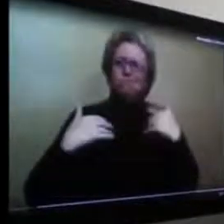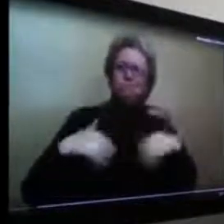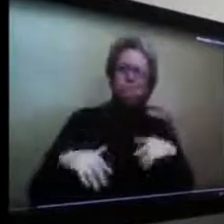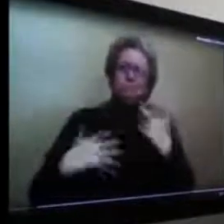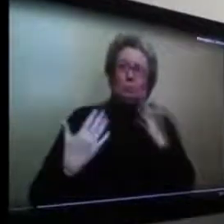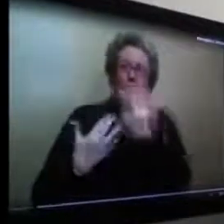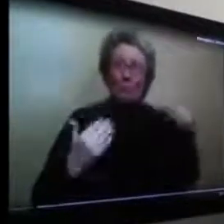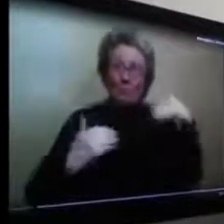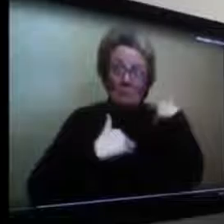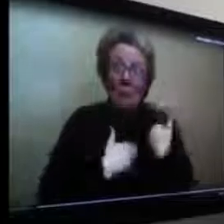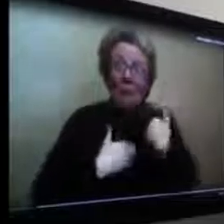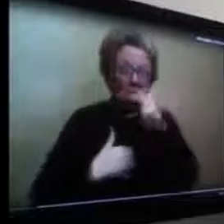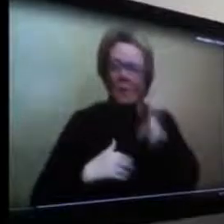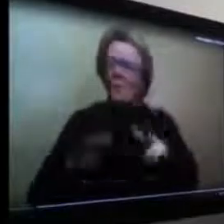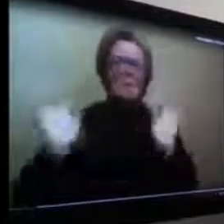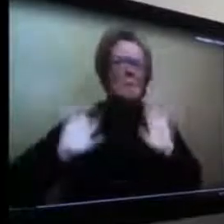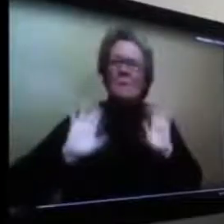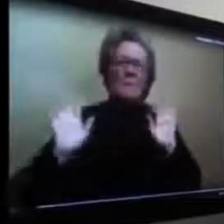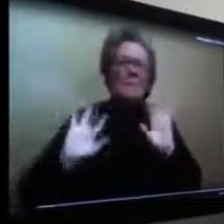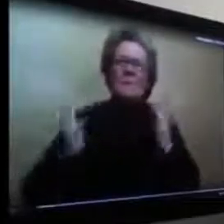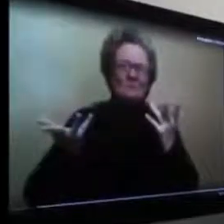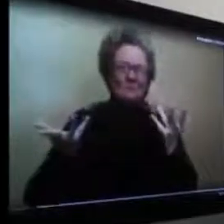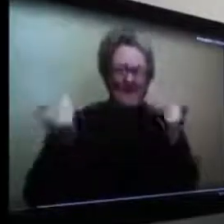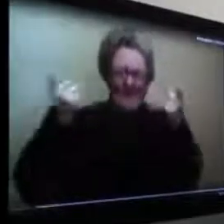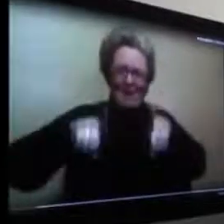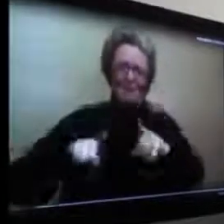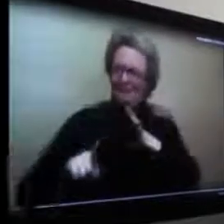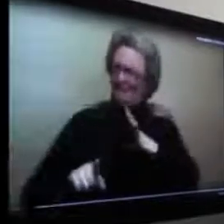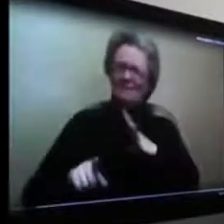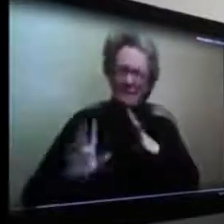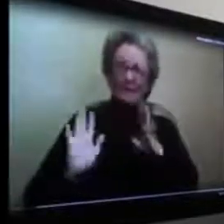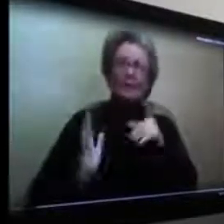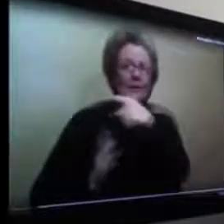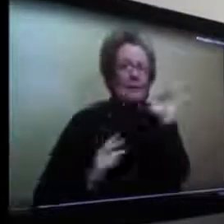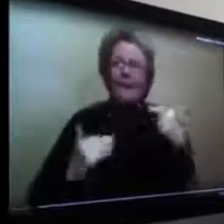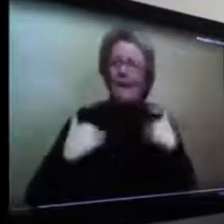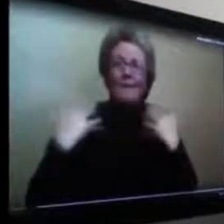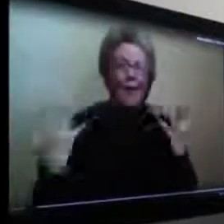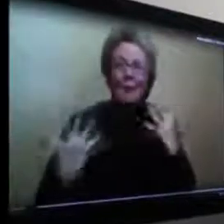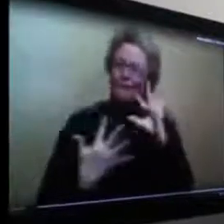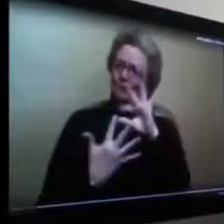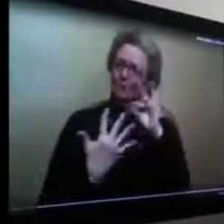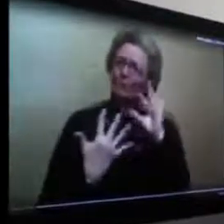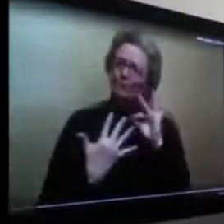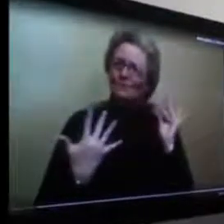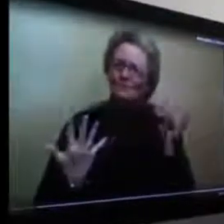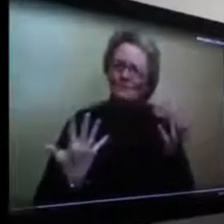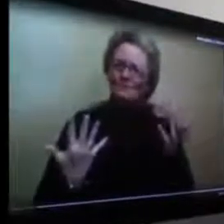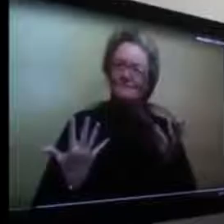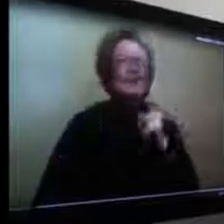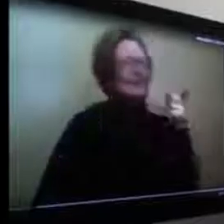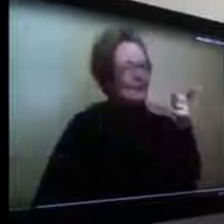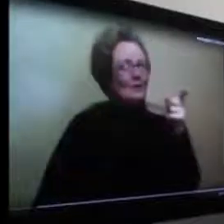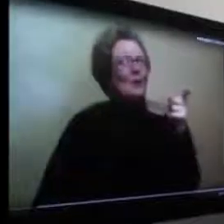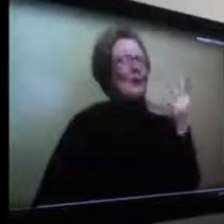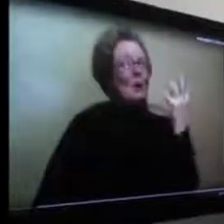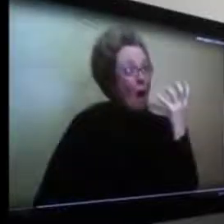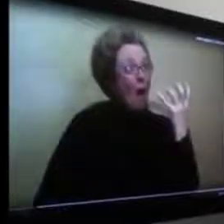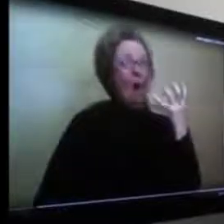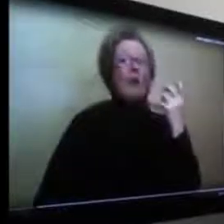people, not at all. And nor is it your fault. It just happens because everyone has